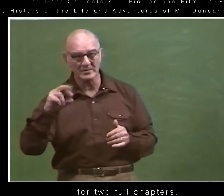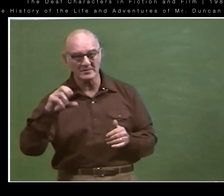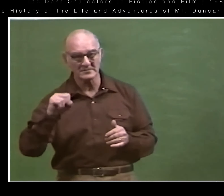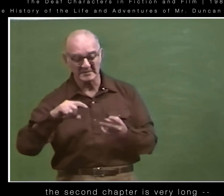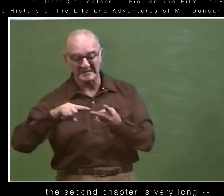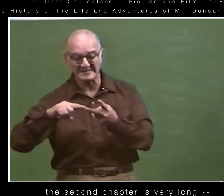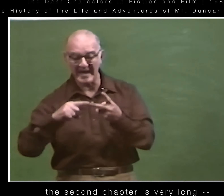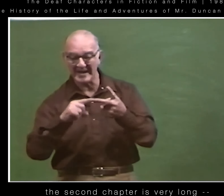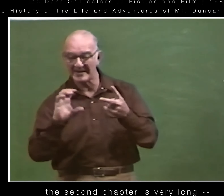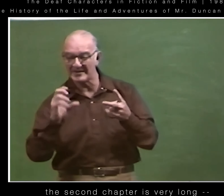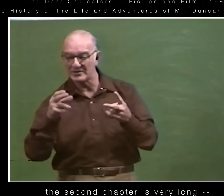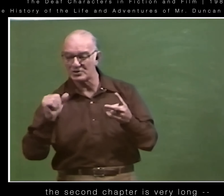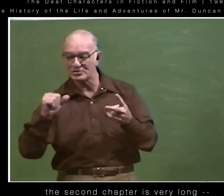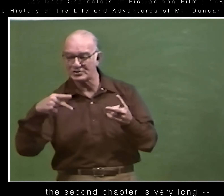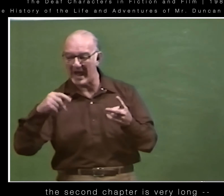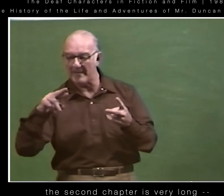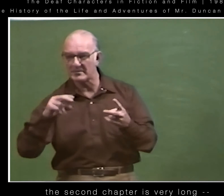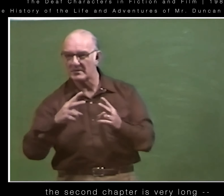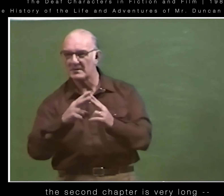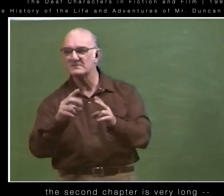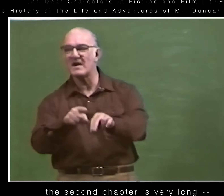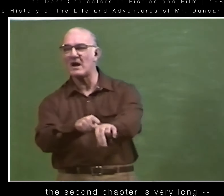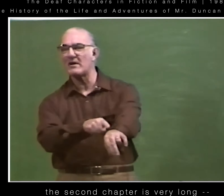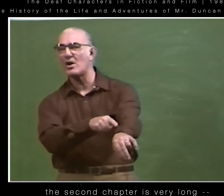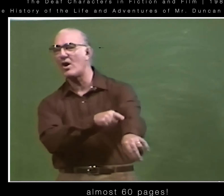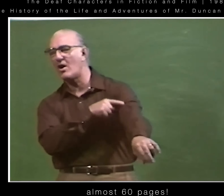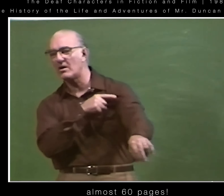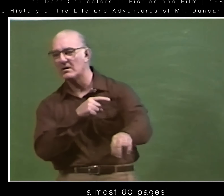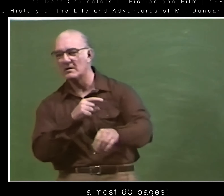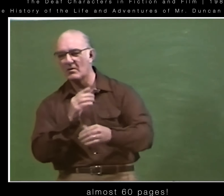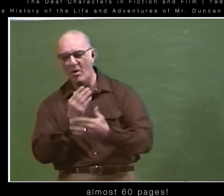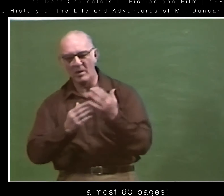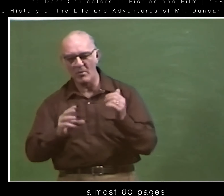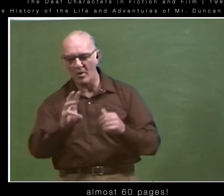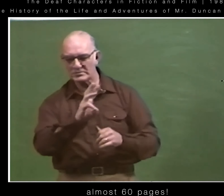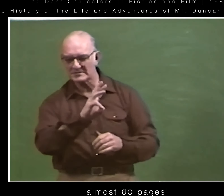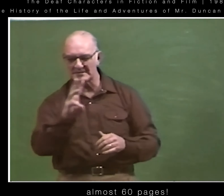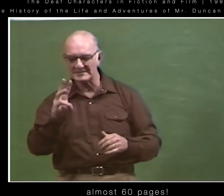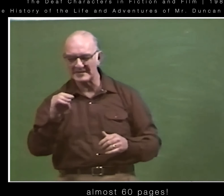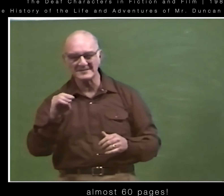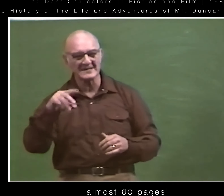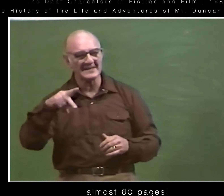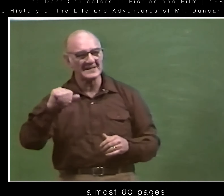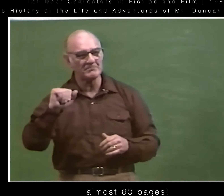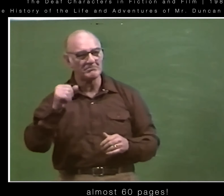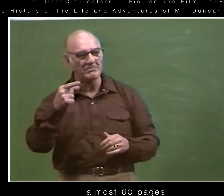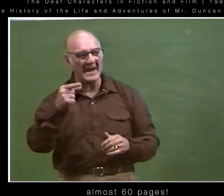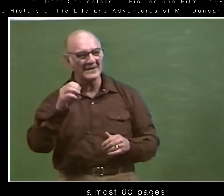chapters, the second chapter, very long, almost 60